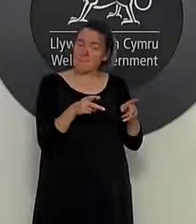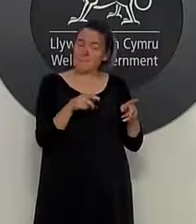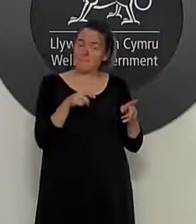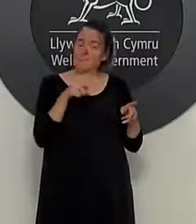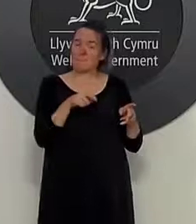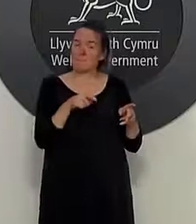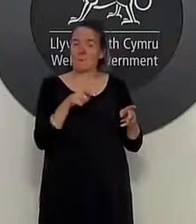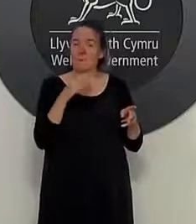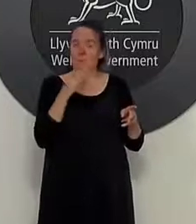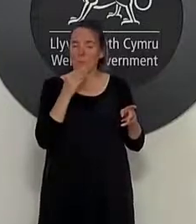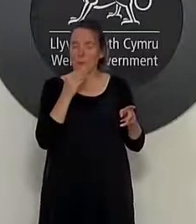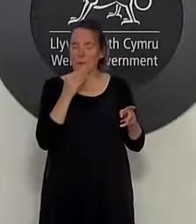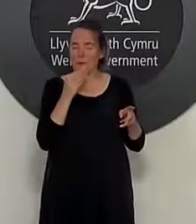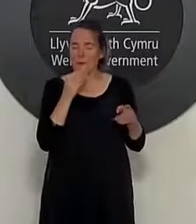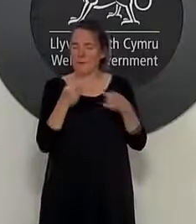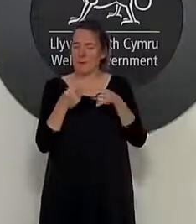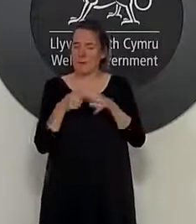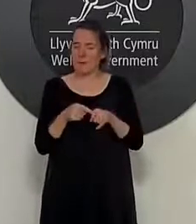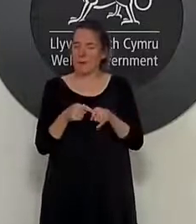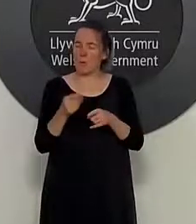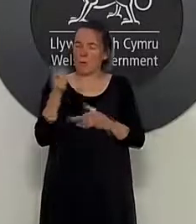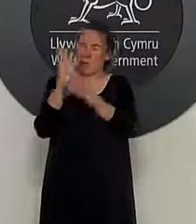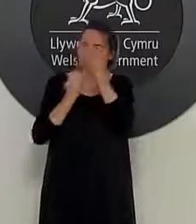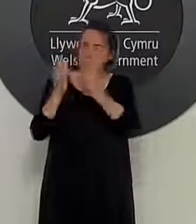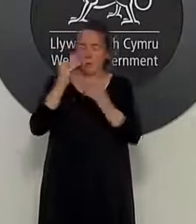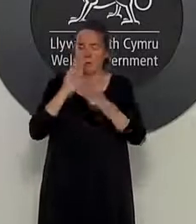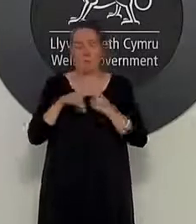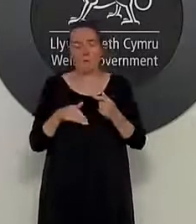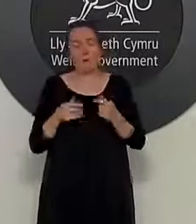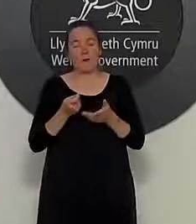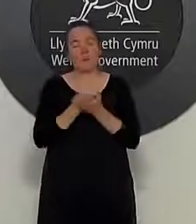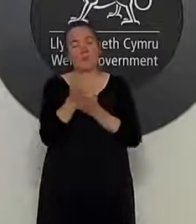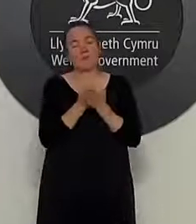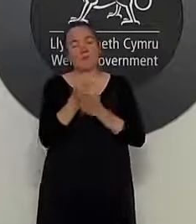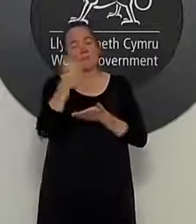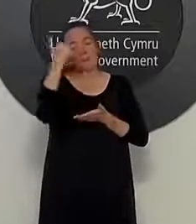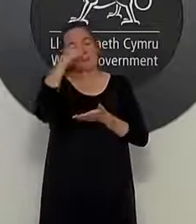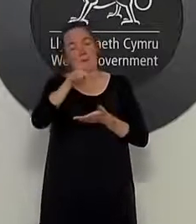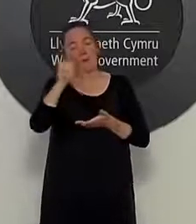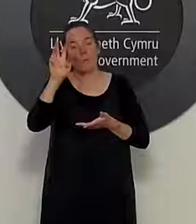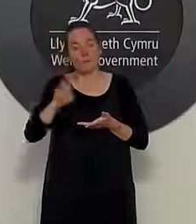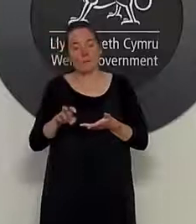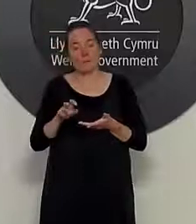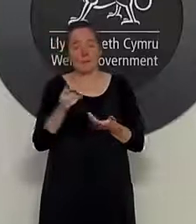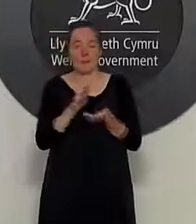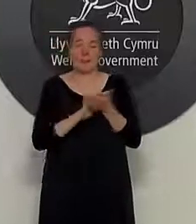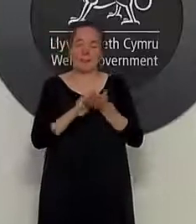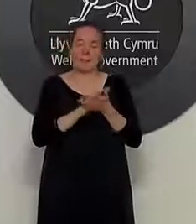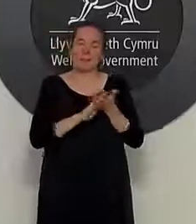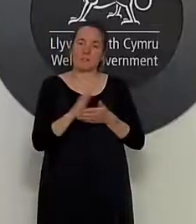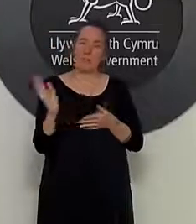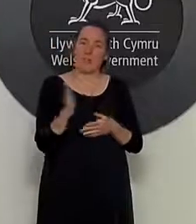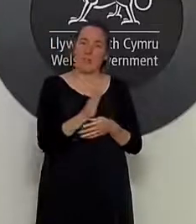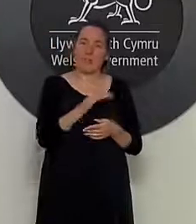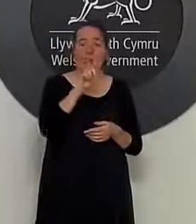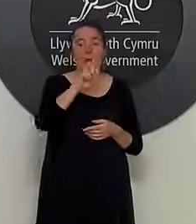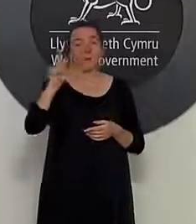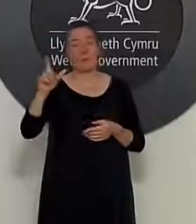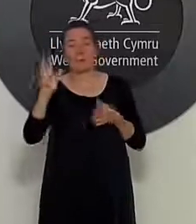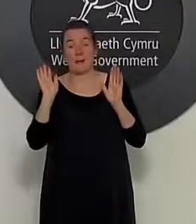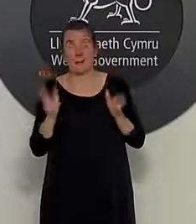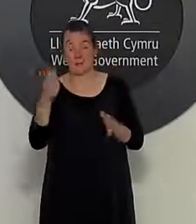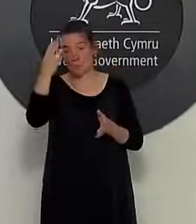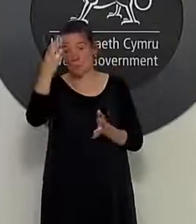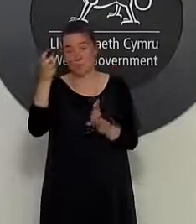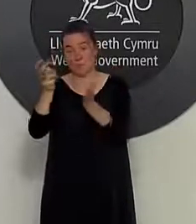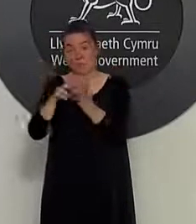Rent Smart Wales. So we already have a system in Wales where all landlords have to be registered. They register